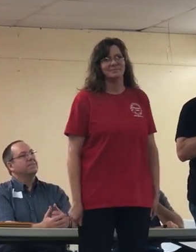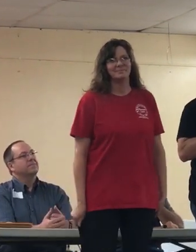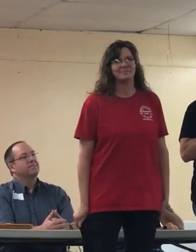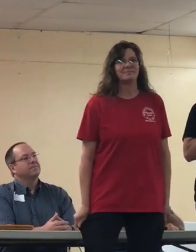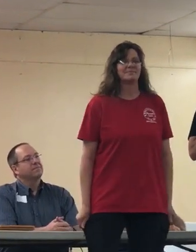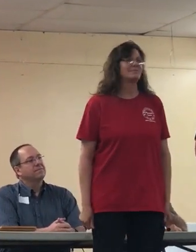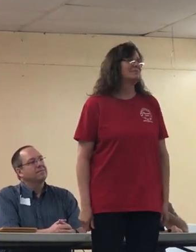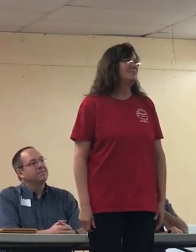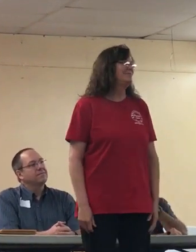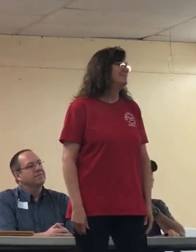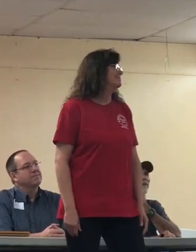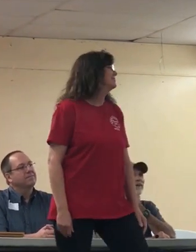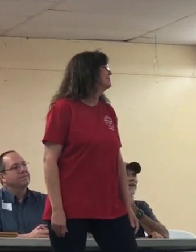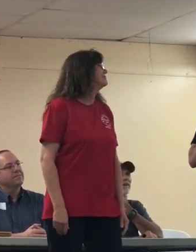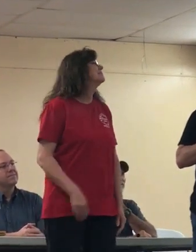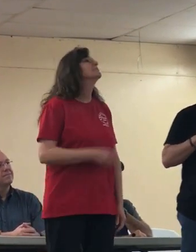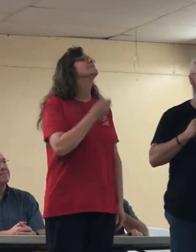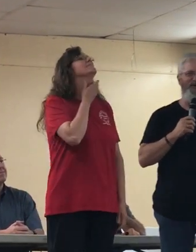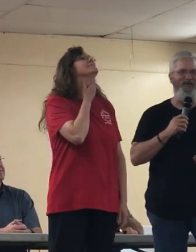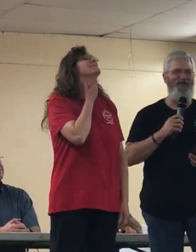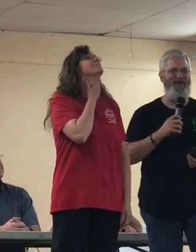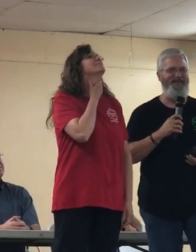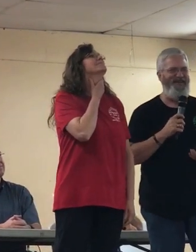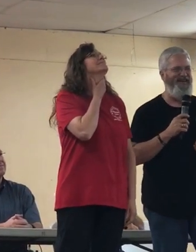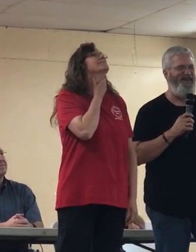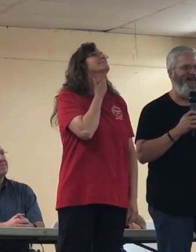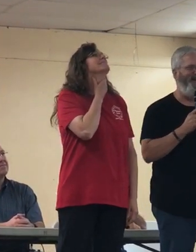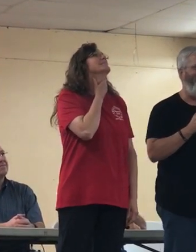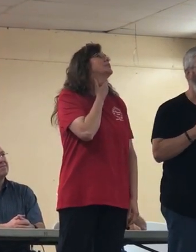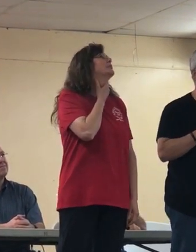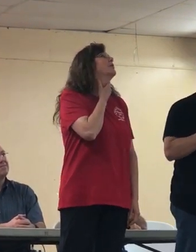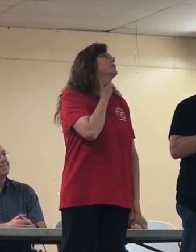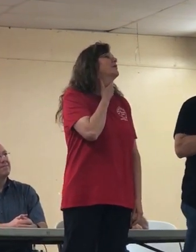in moments like this, you just never know. What?